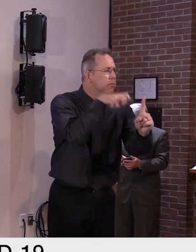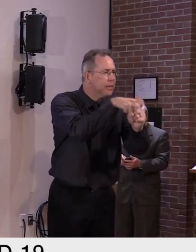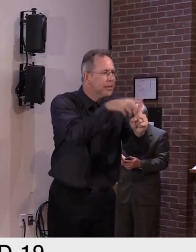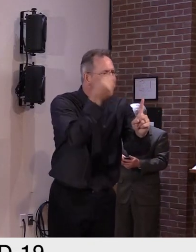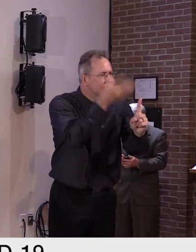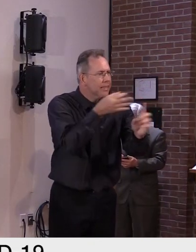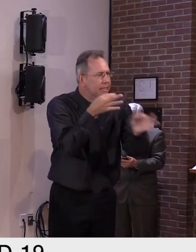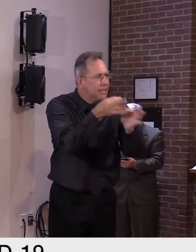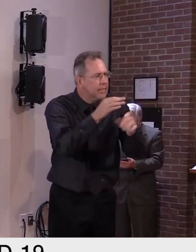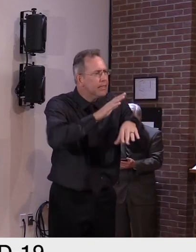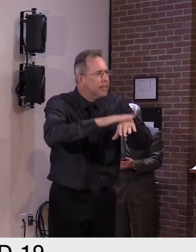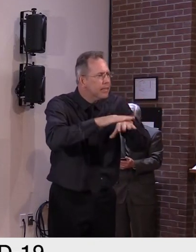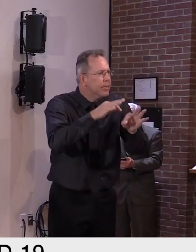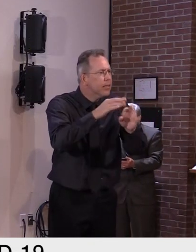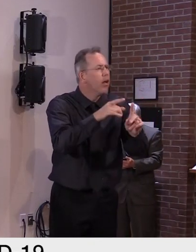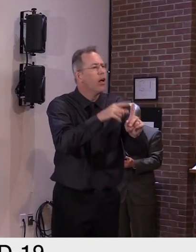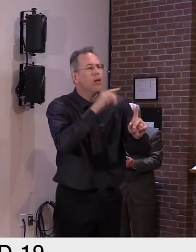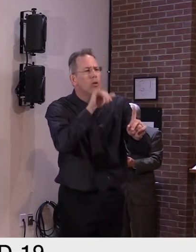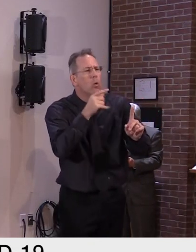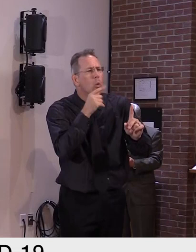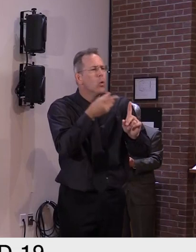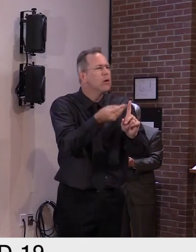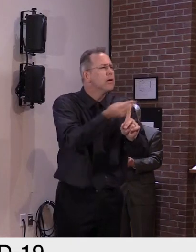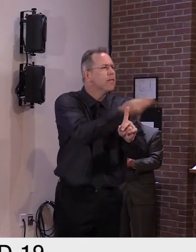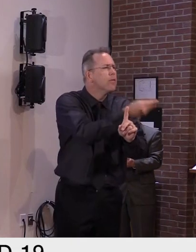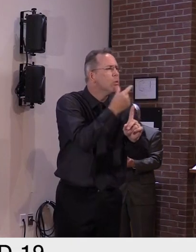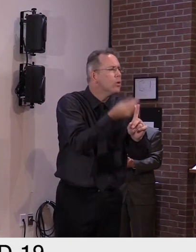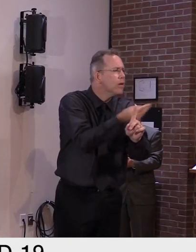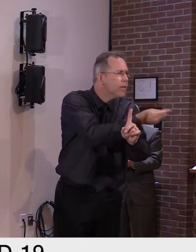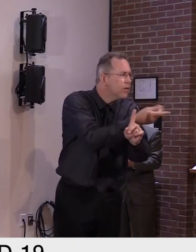appropriate contacts of them are in quarantine.